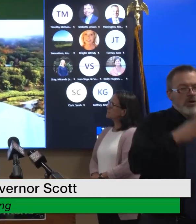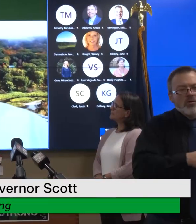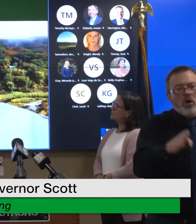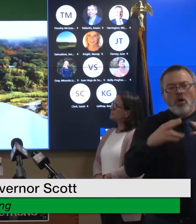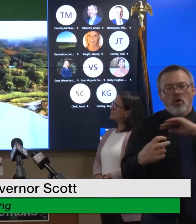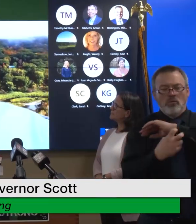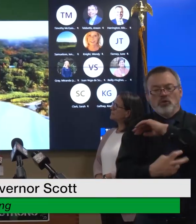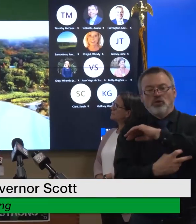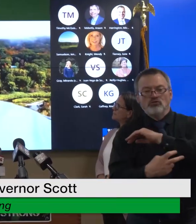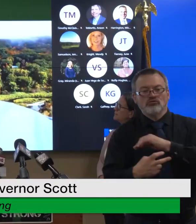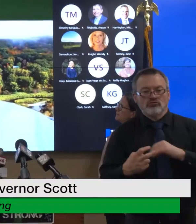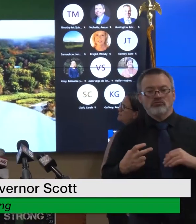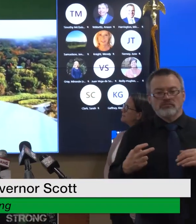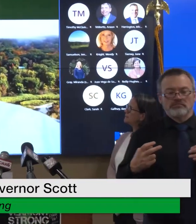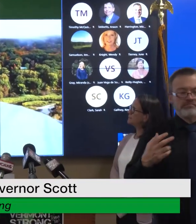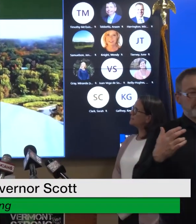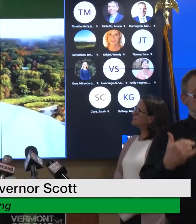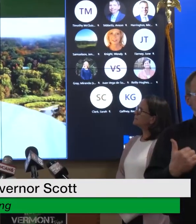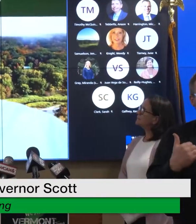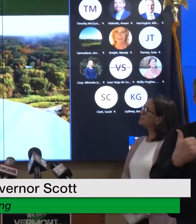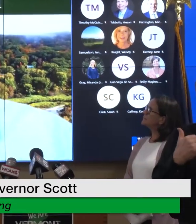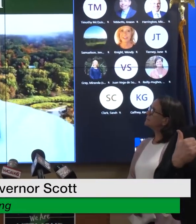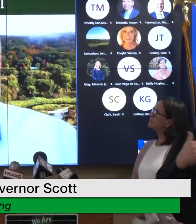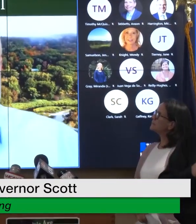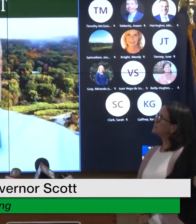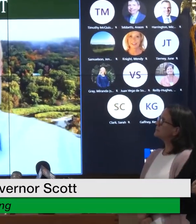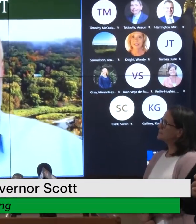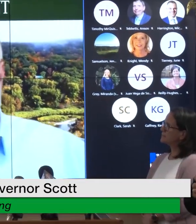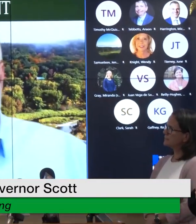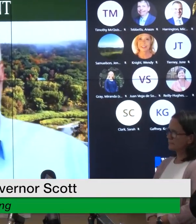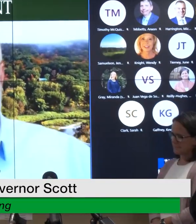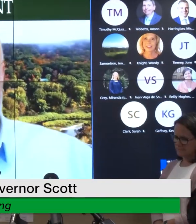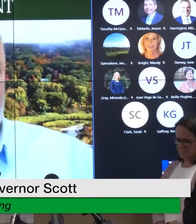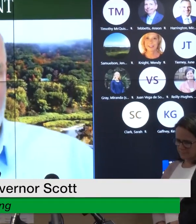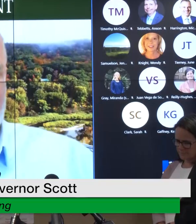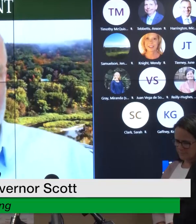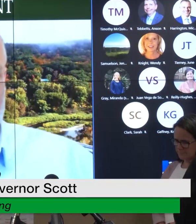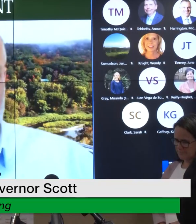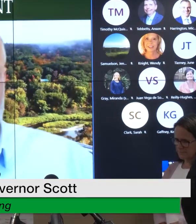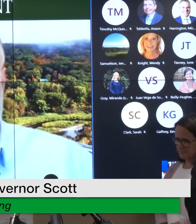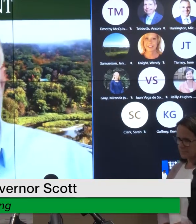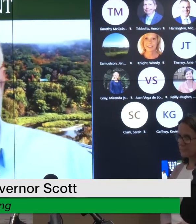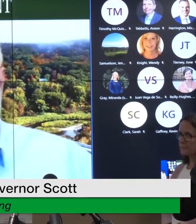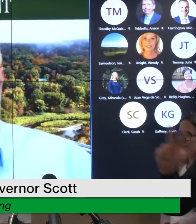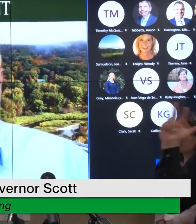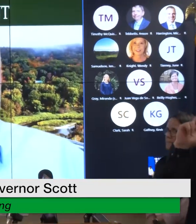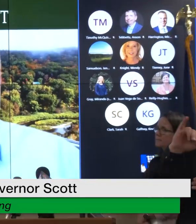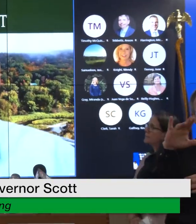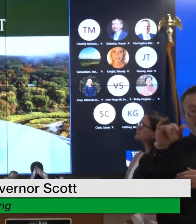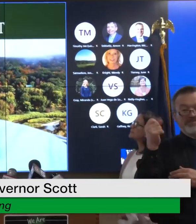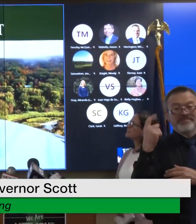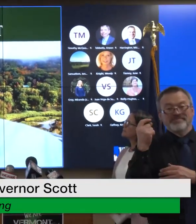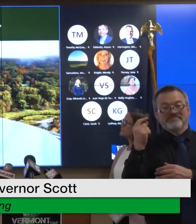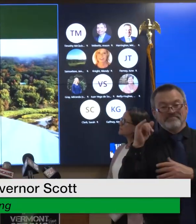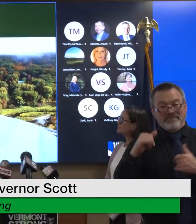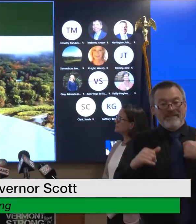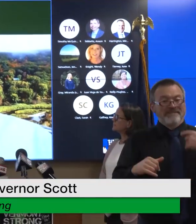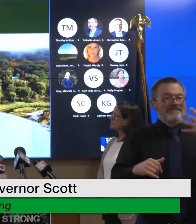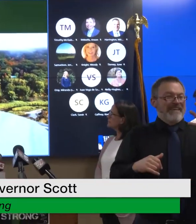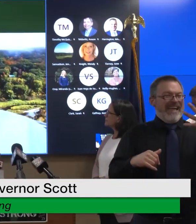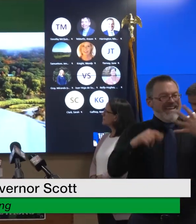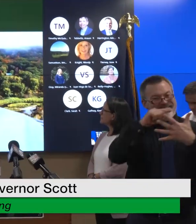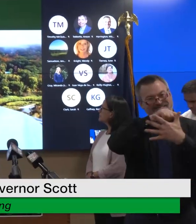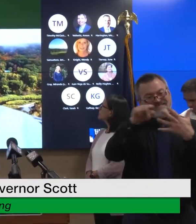in time. From the earlier floods 3 weeks ago, Route 5 in Barnett remains